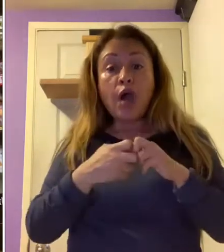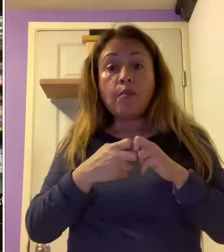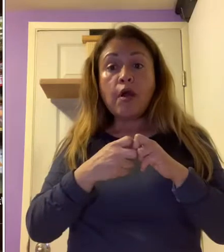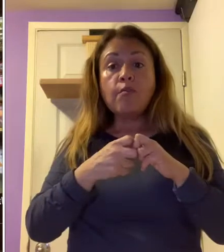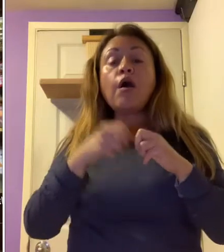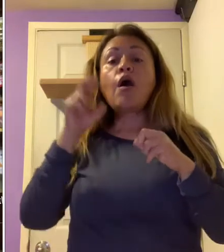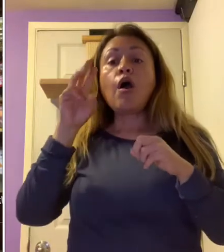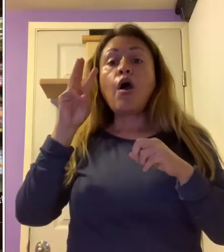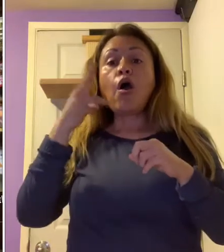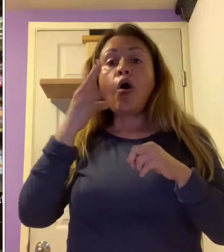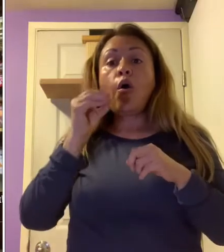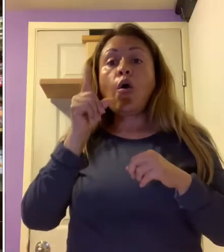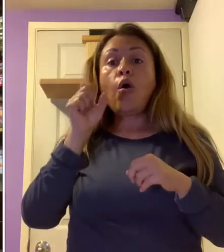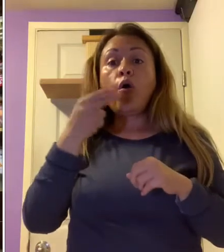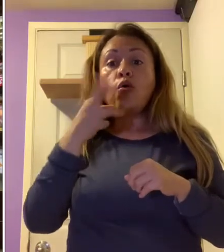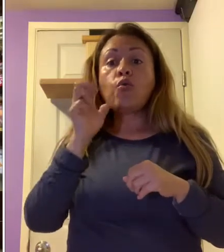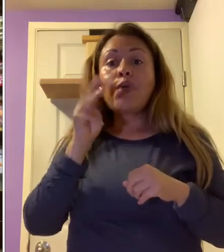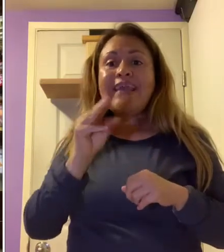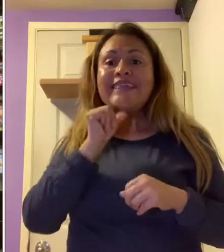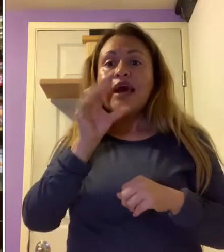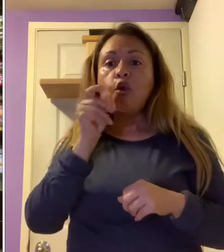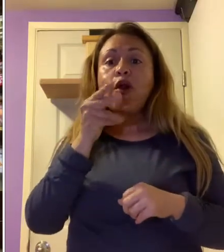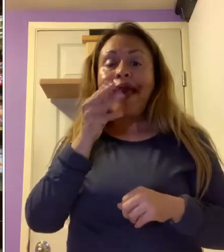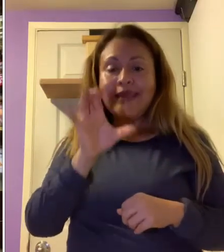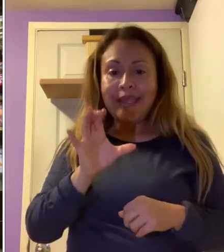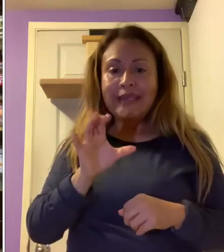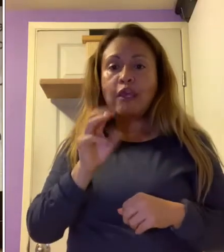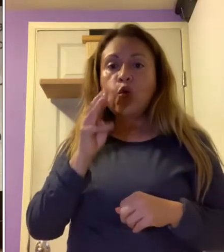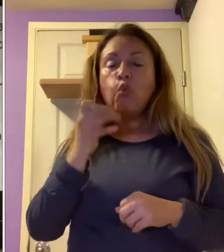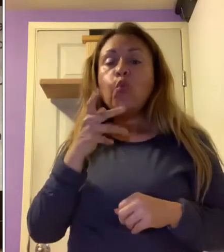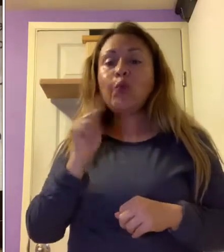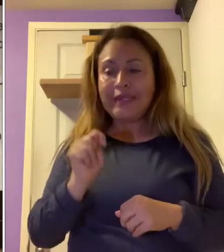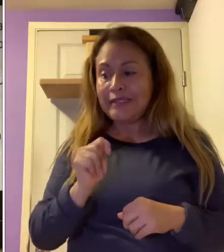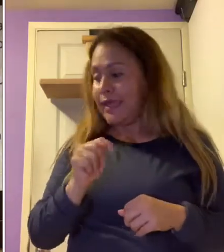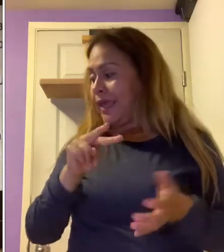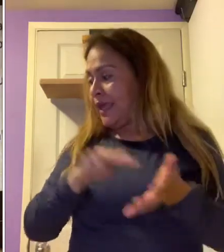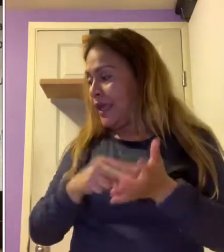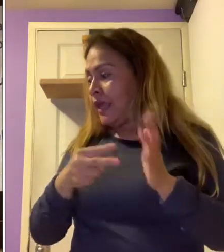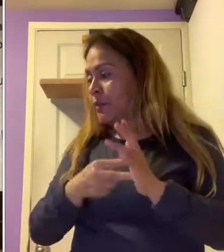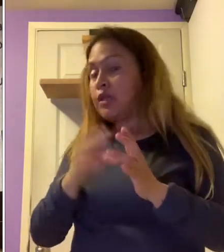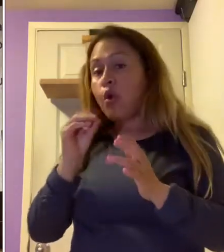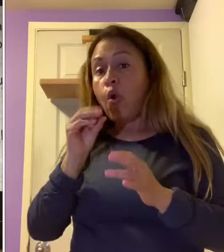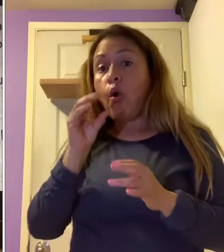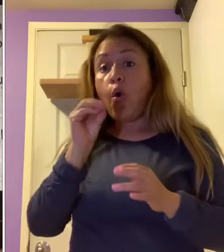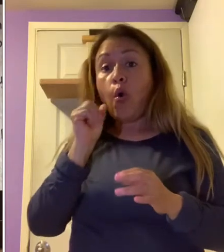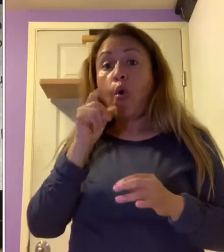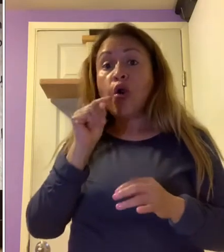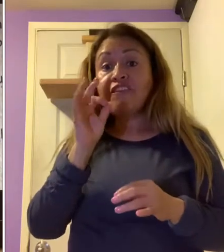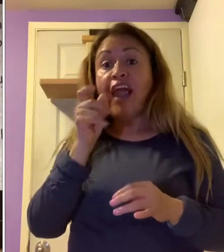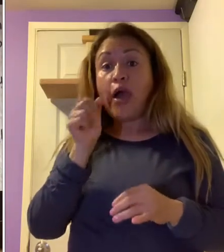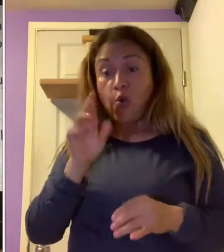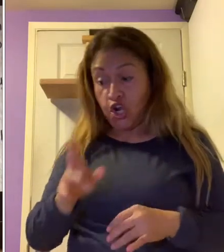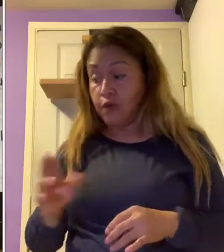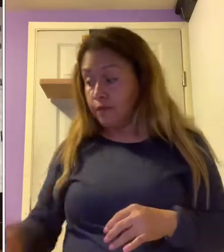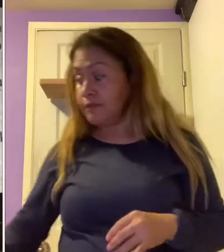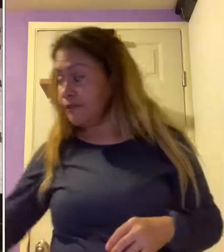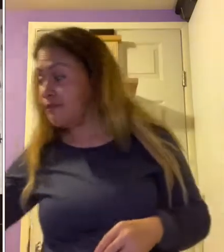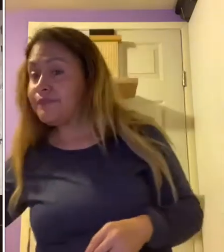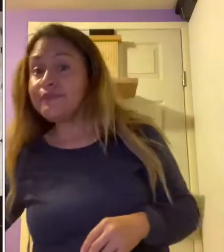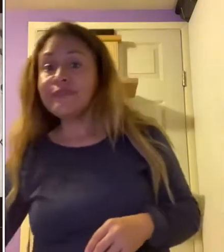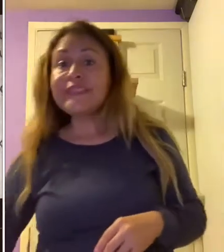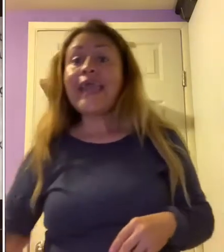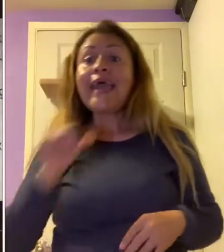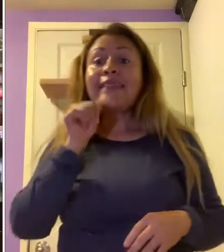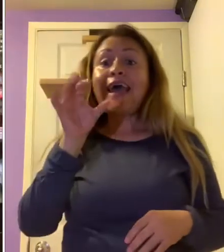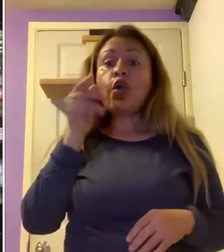problem is, even though it's a whole grain, it's not organic. So 100% whole grain wheat and oat flour, right? If it's